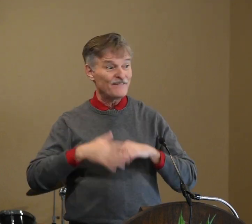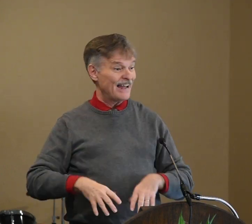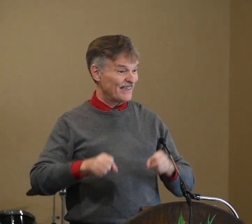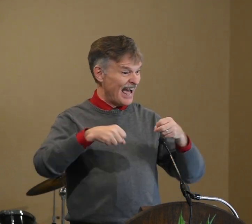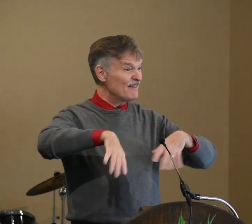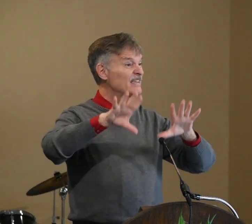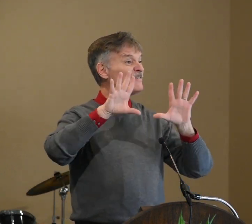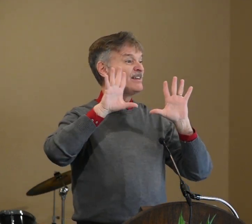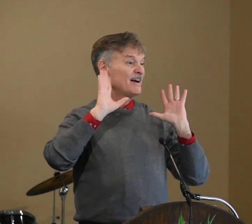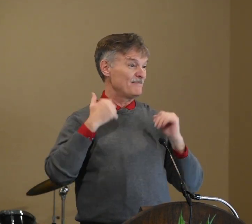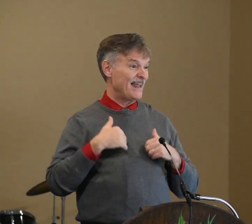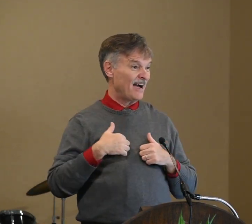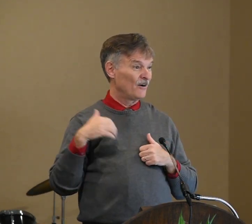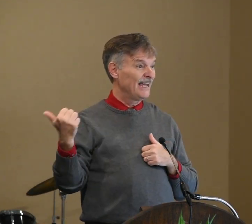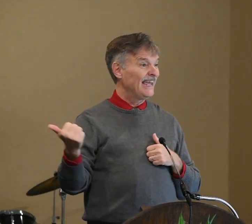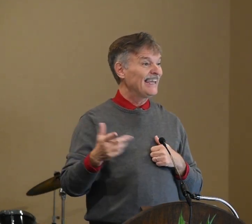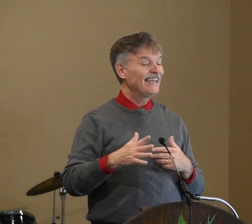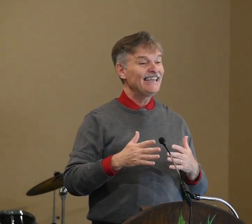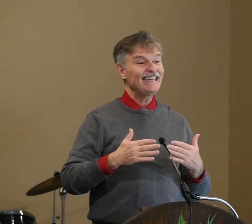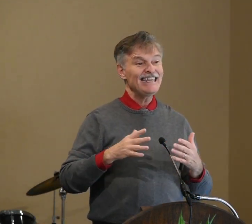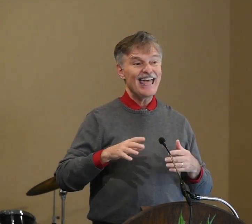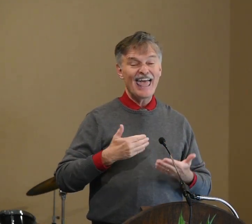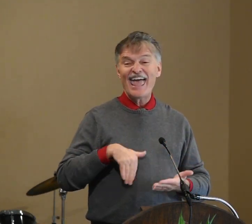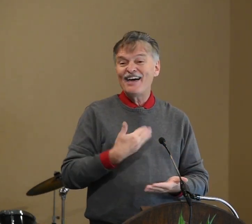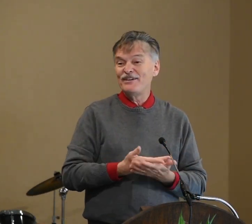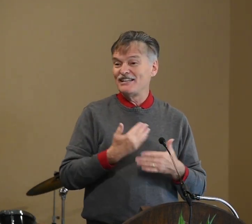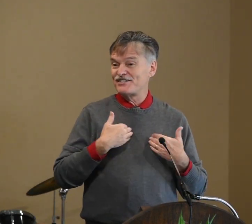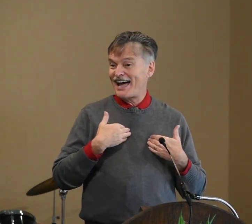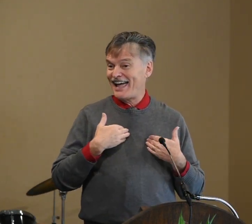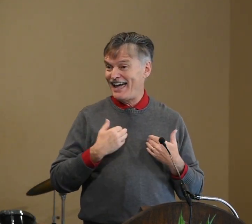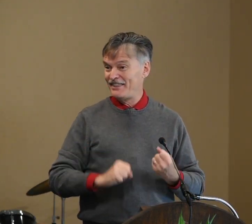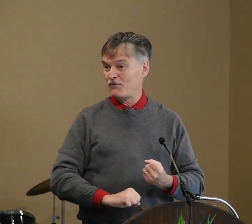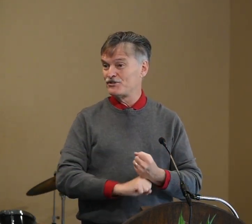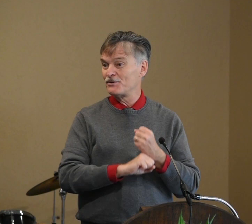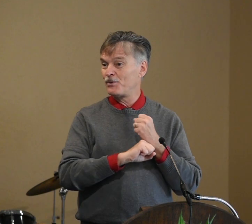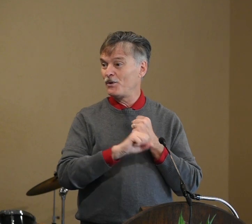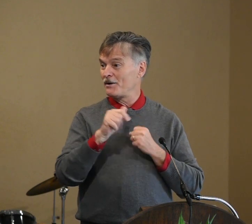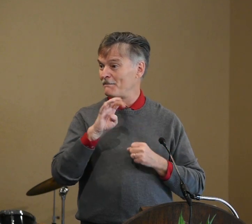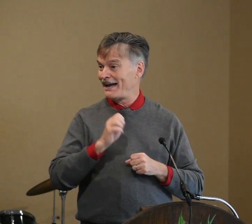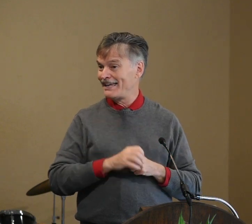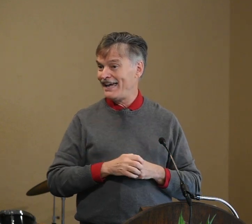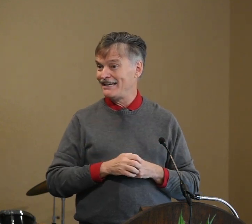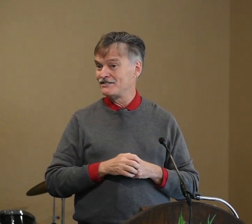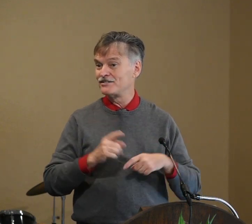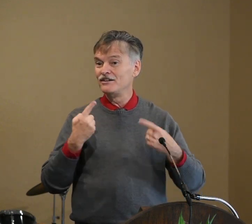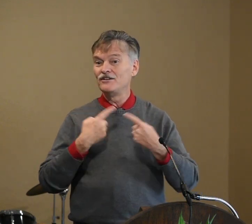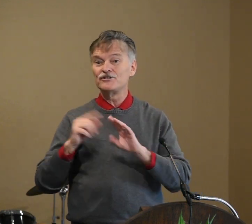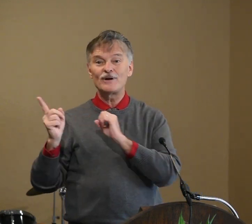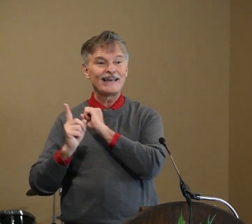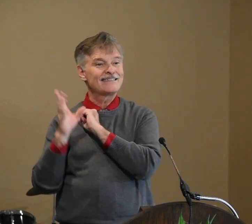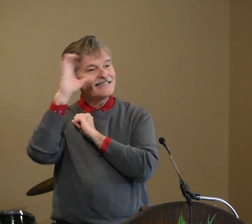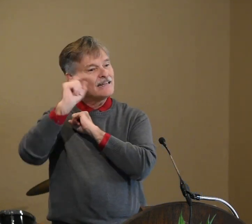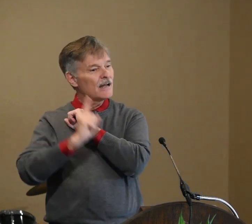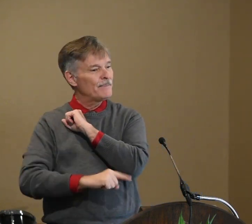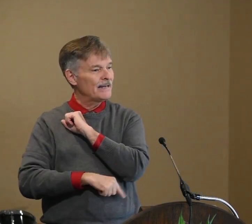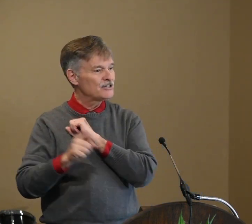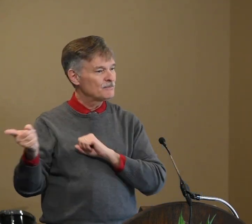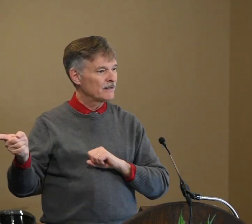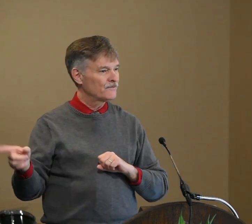fact that I've given up now any evidence I had that would support my case to try to seek punishment for